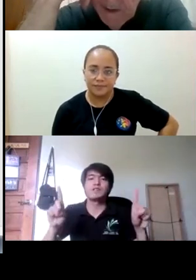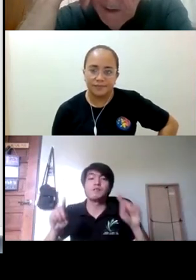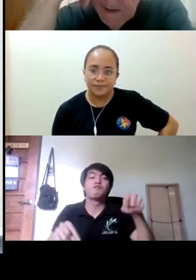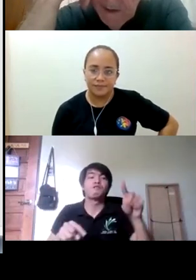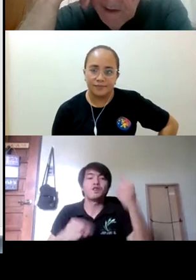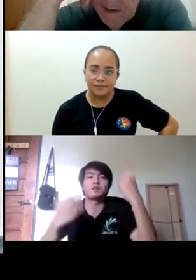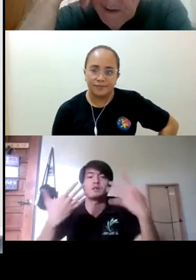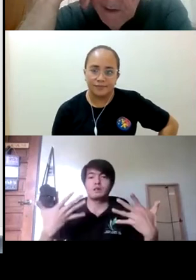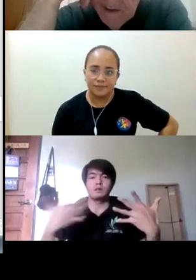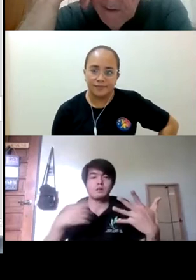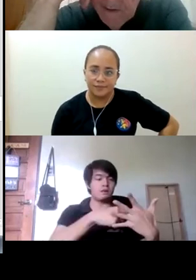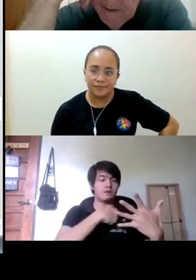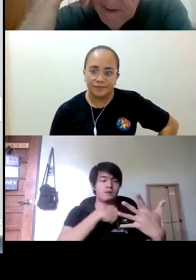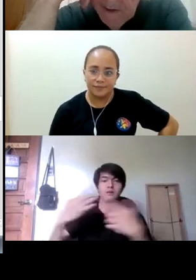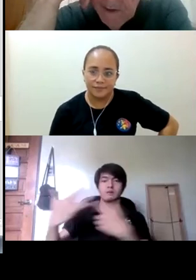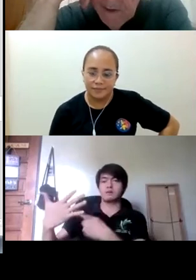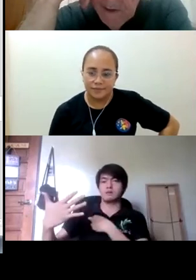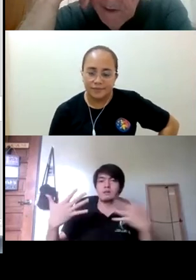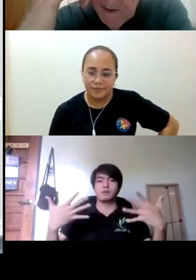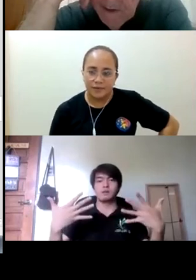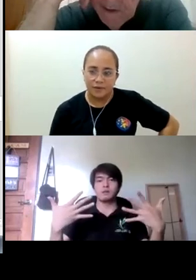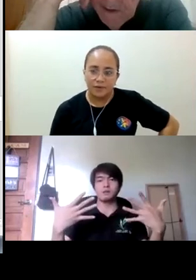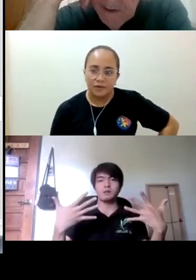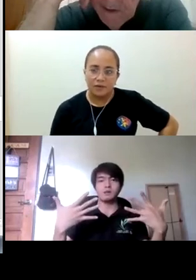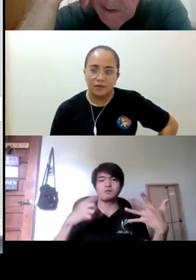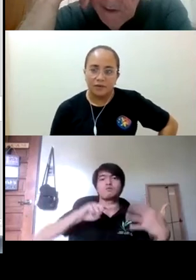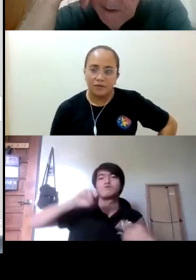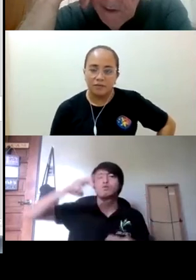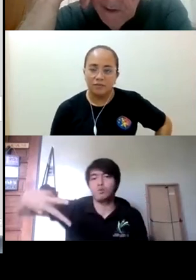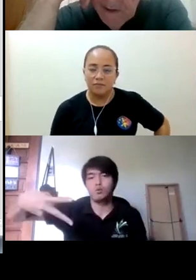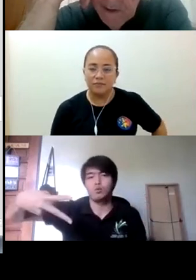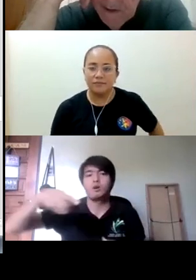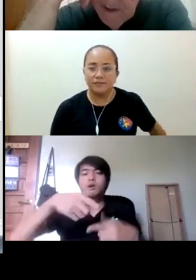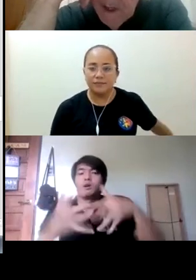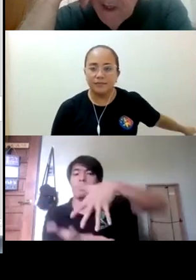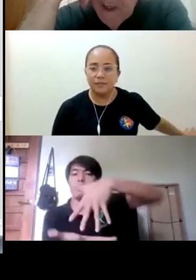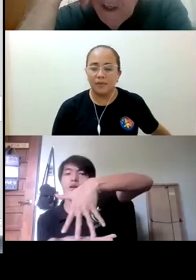weak is inward, but the finger orientation is down.